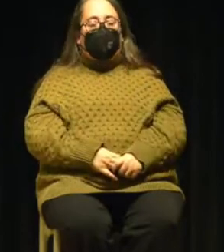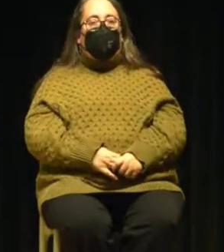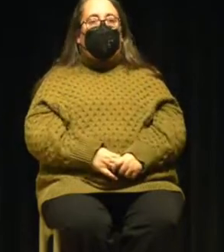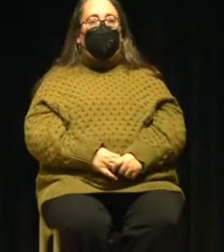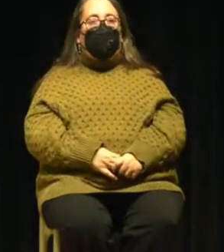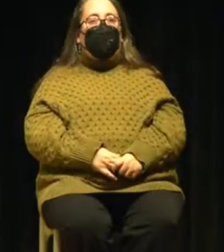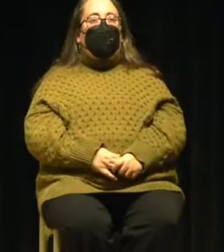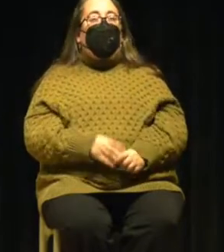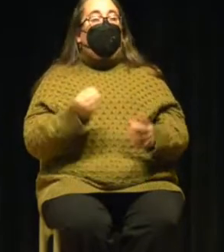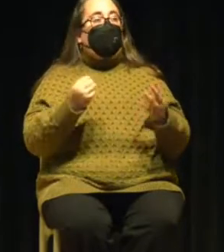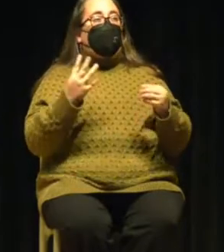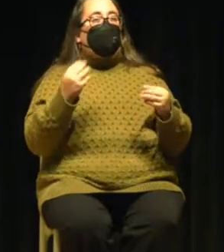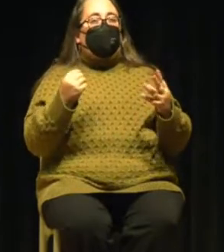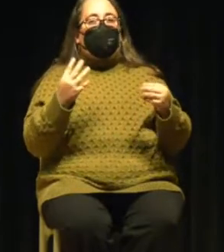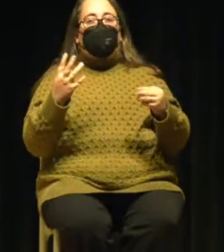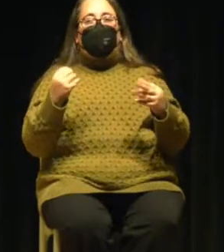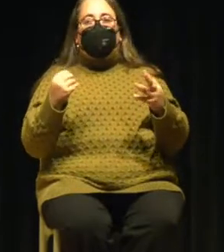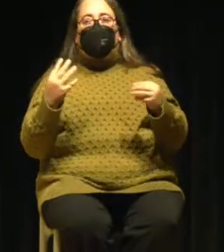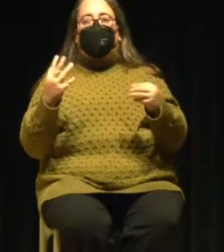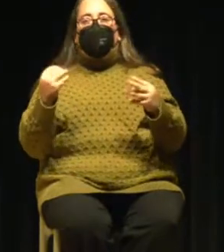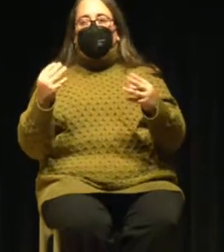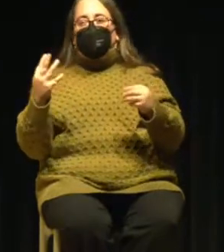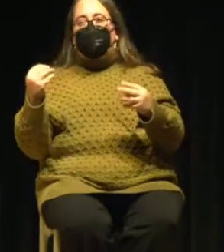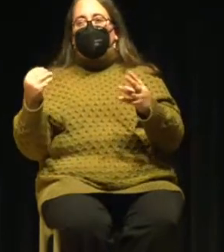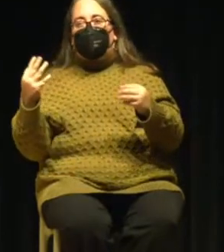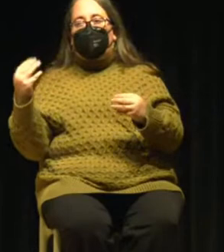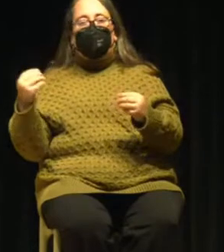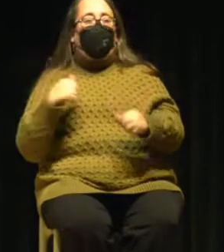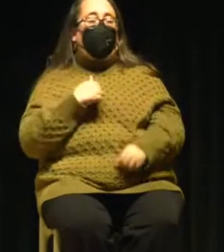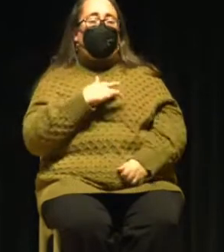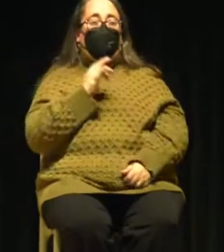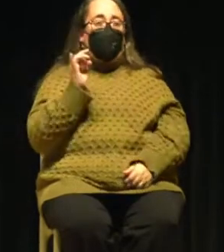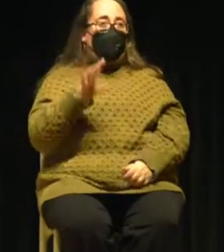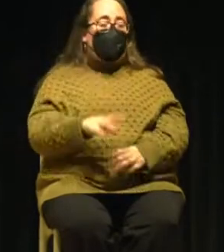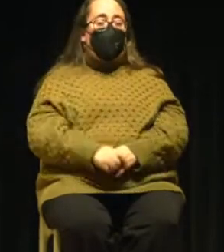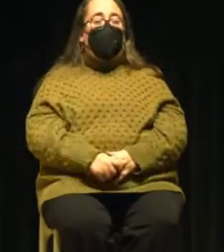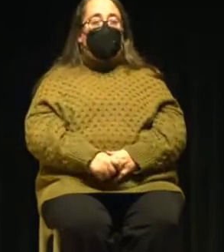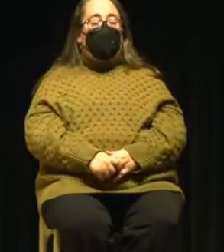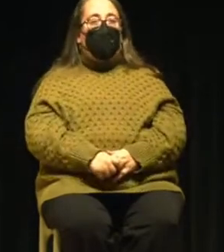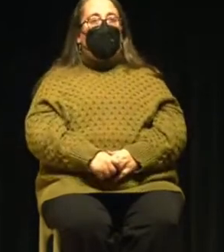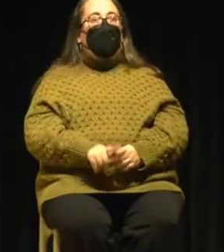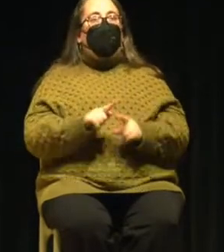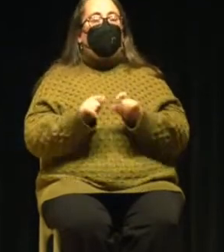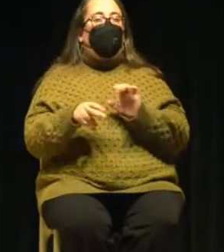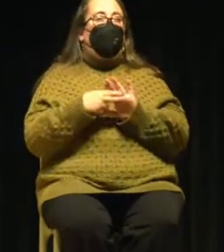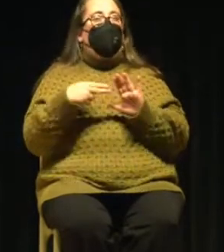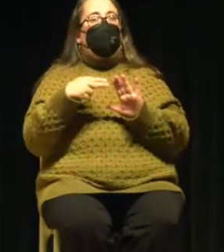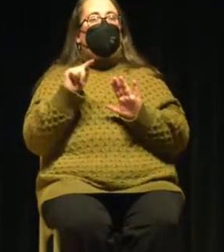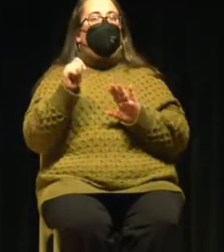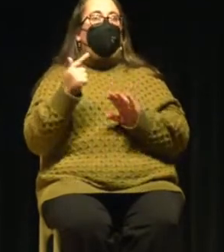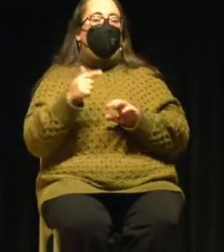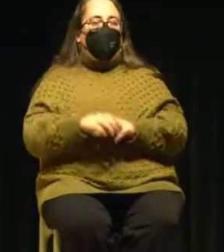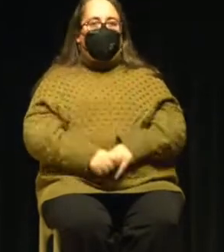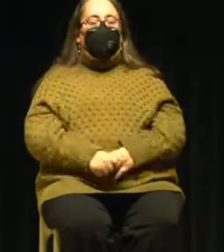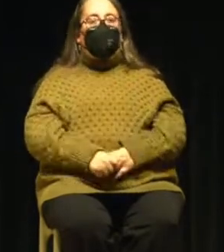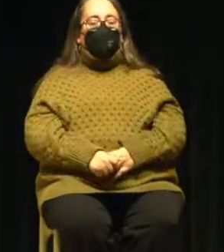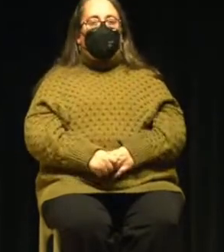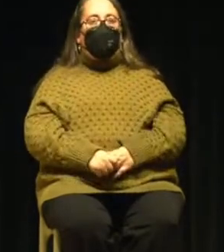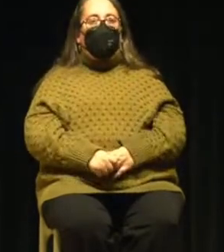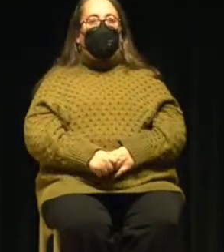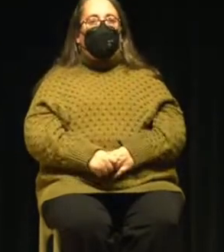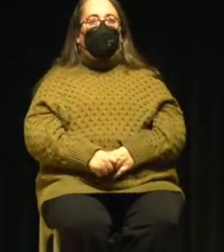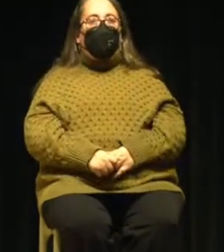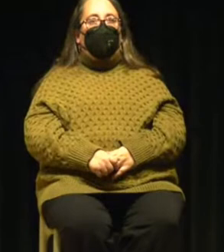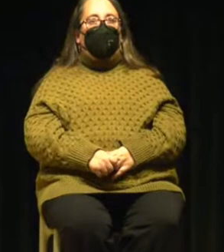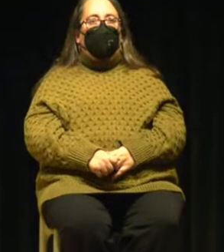picture after picture in which I felt like just absolutely hideous. But also people kept tagging me and saying, you know, and I'm